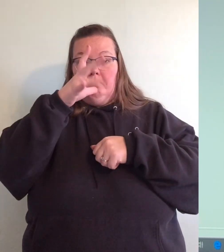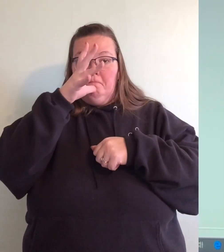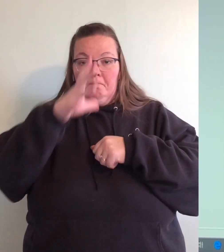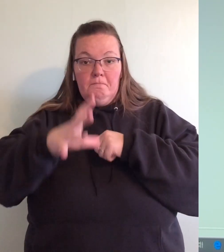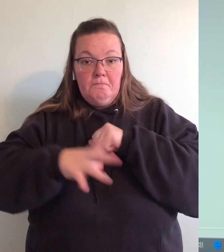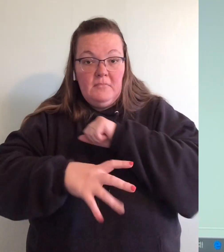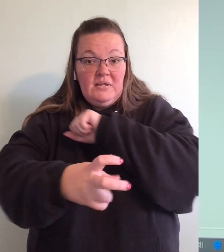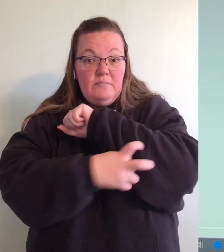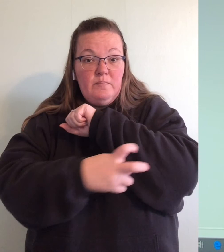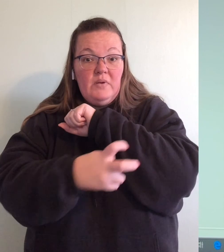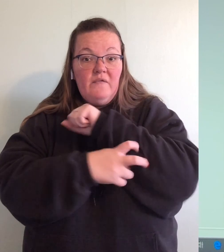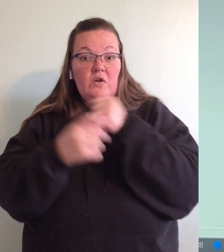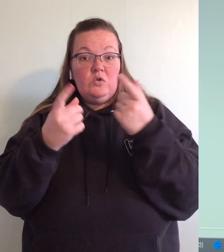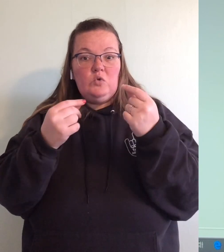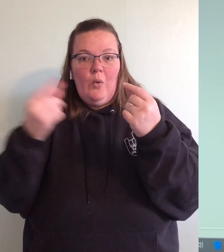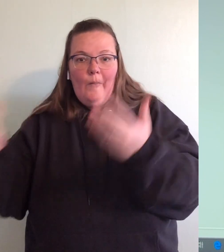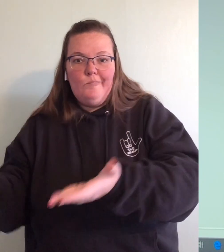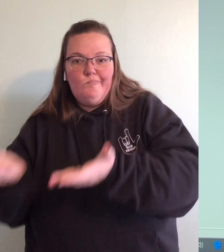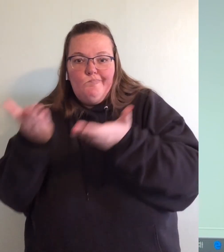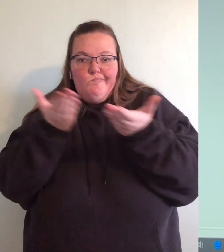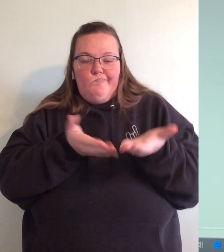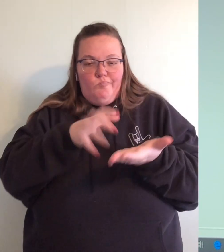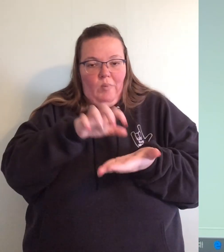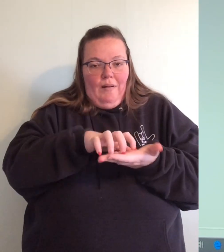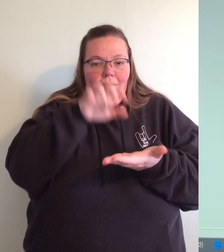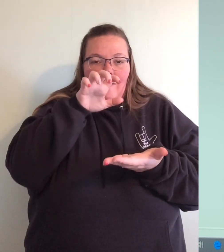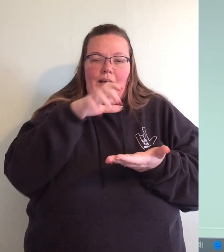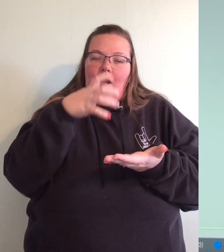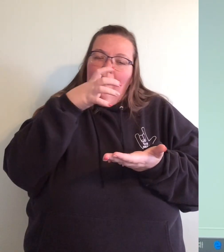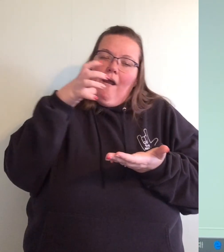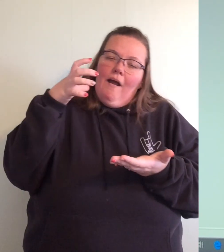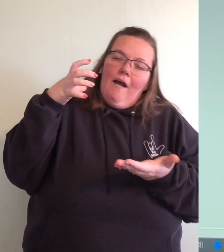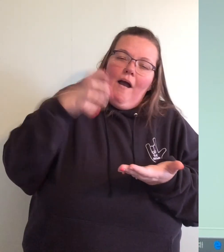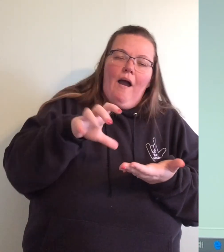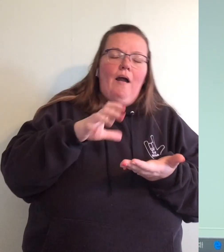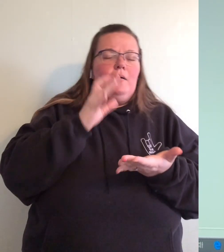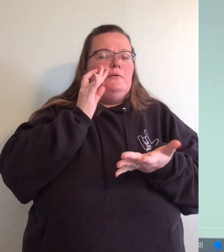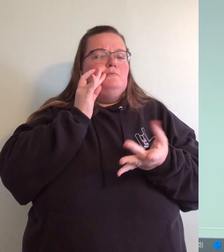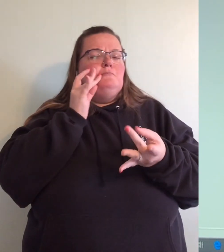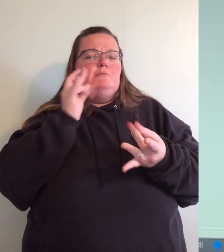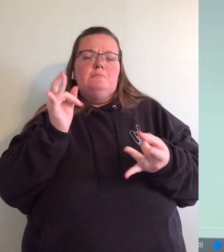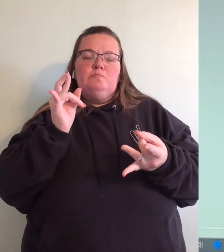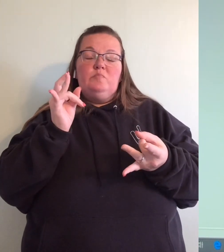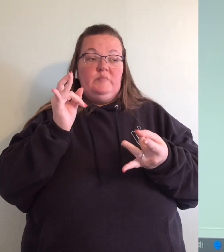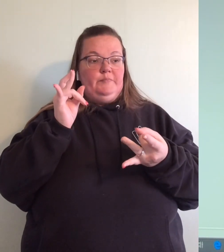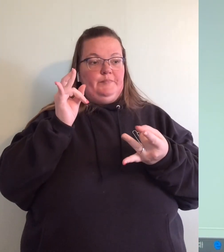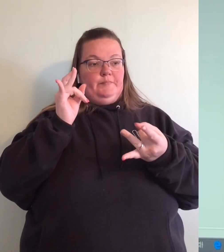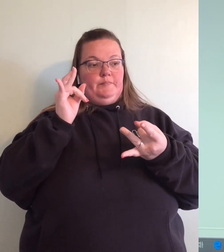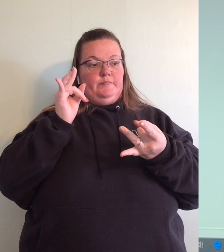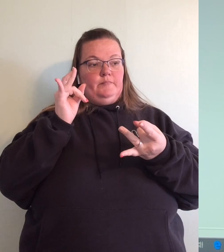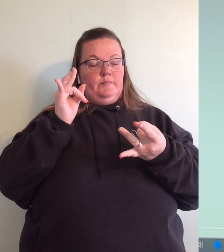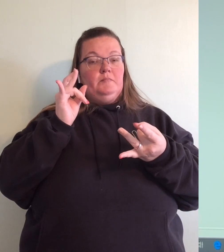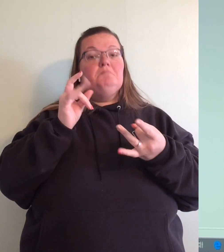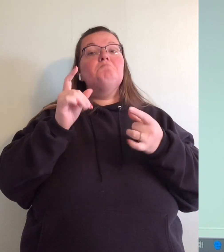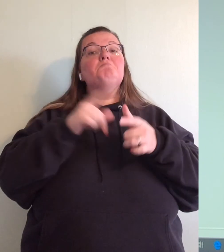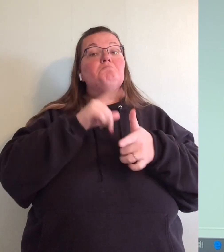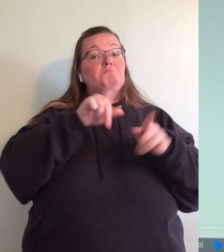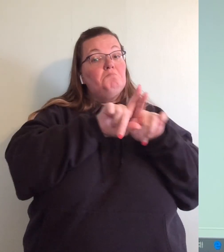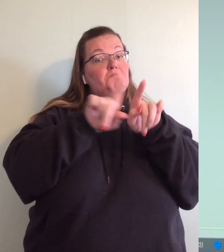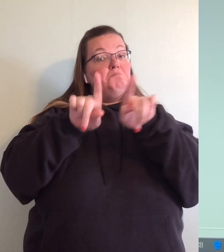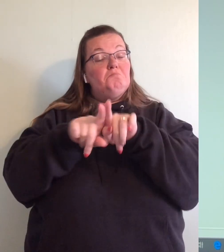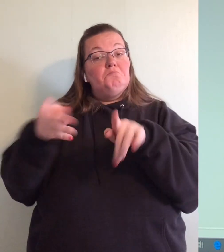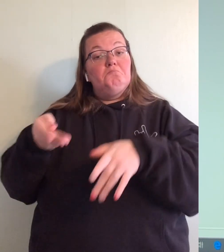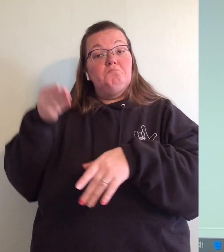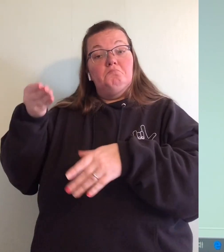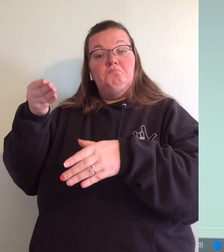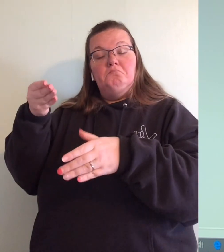and glorious sticky marmalade roll, steaming hot, and at the same time moved the kettle onto the fire, so that when they finished